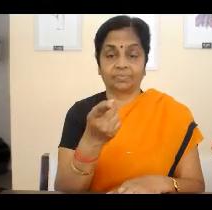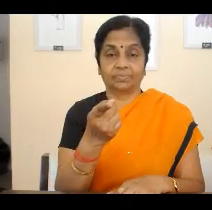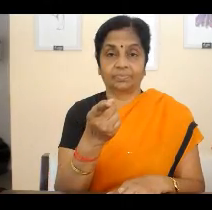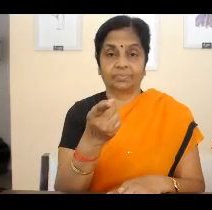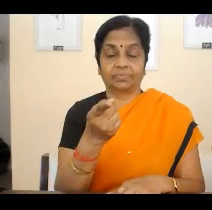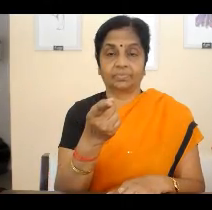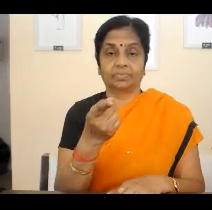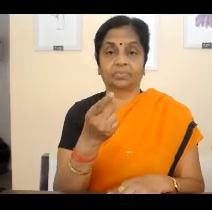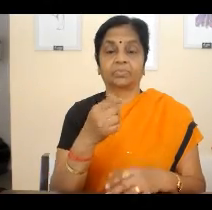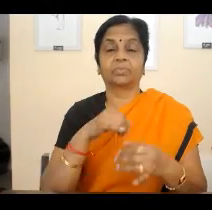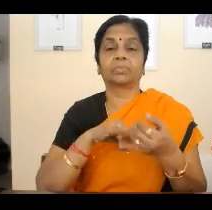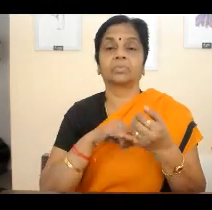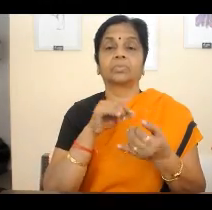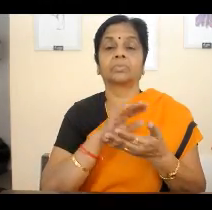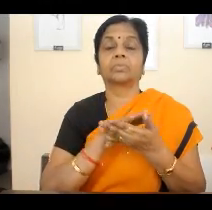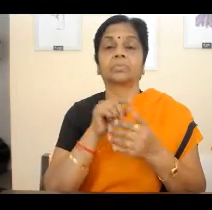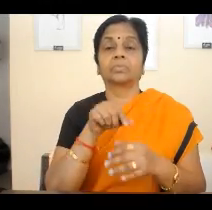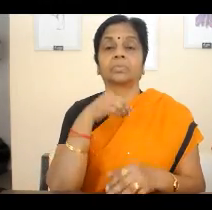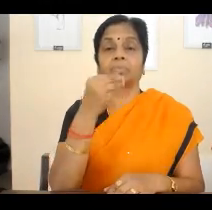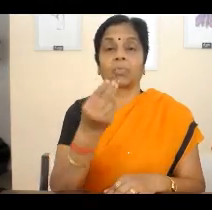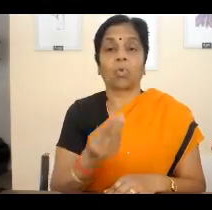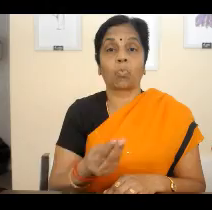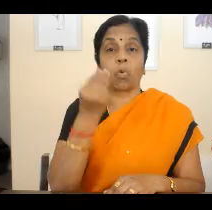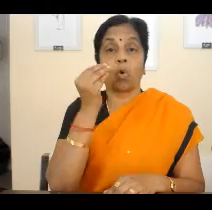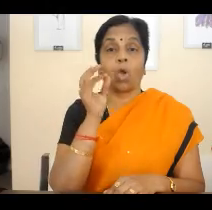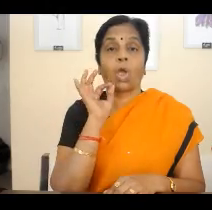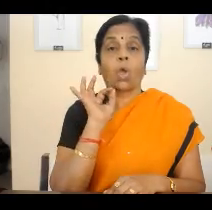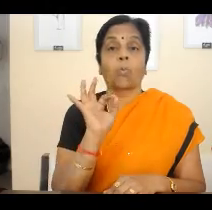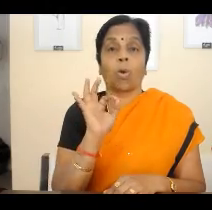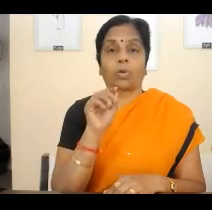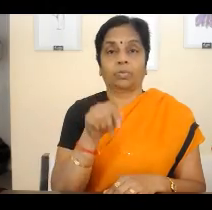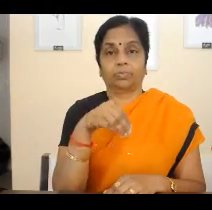should be given more importance.